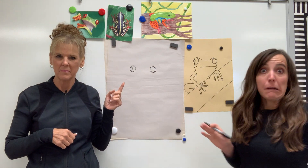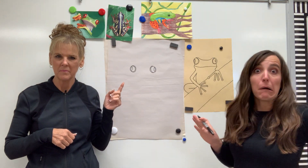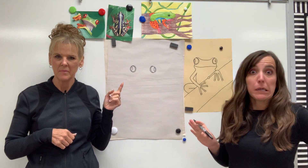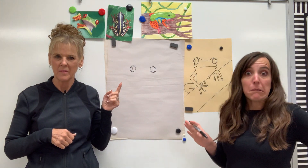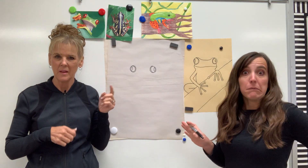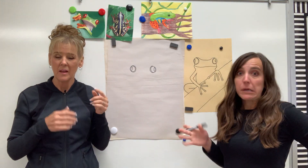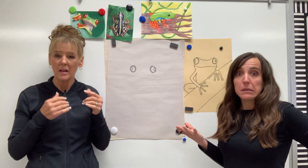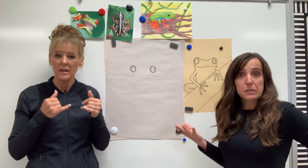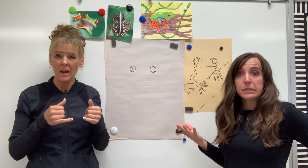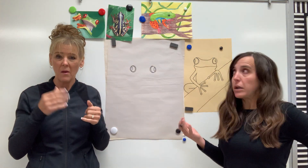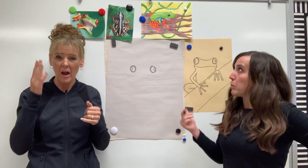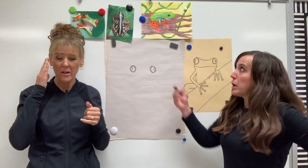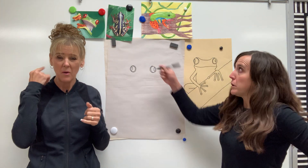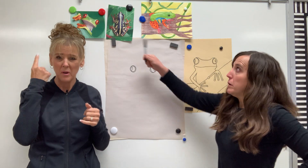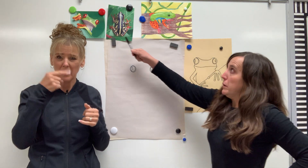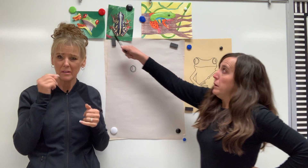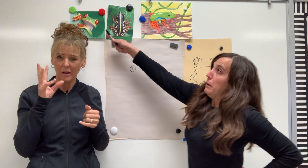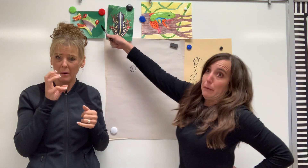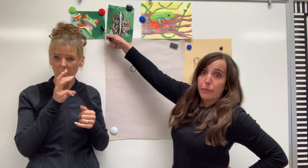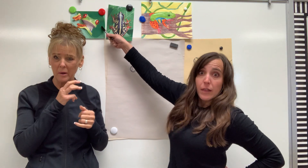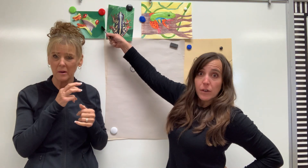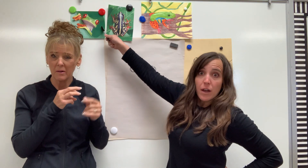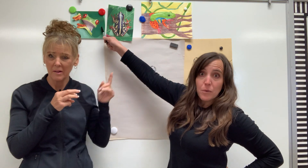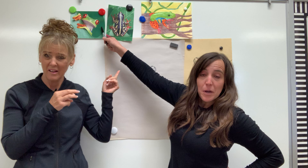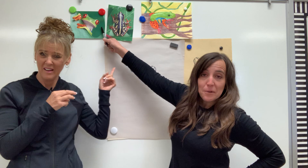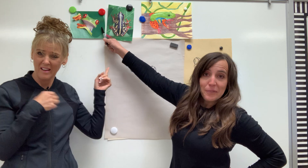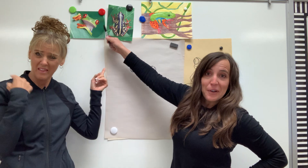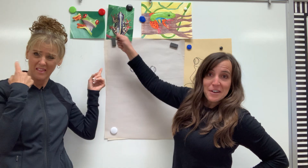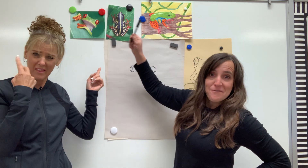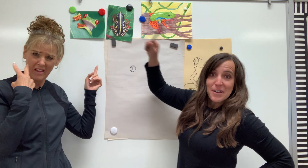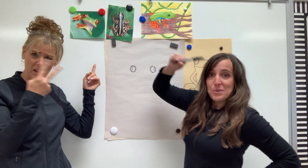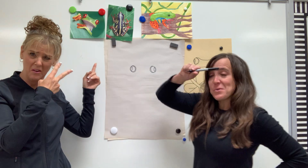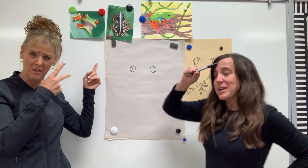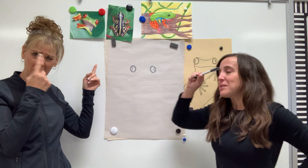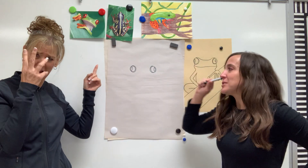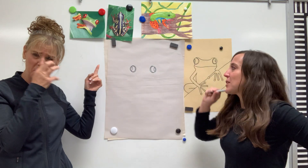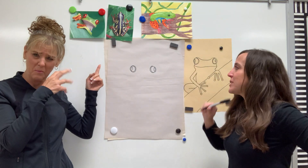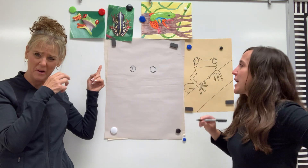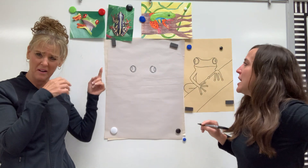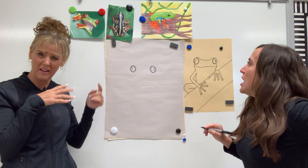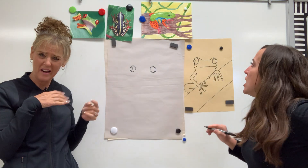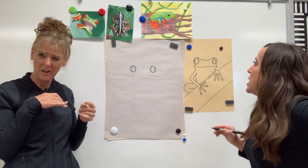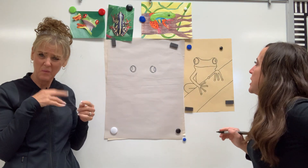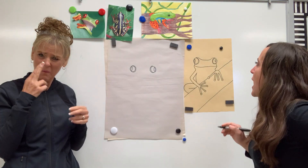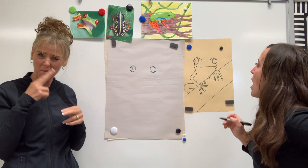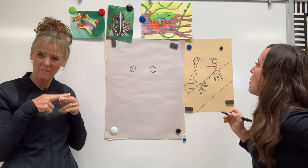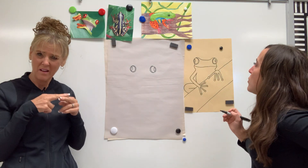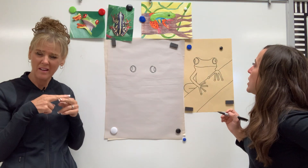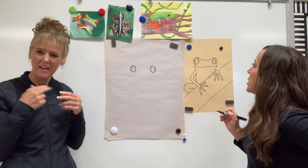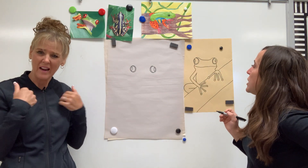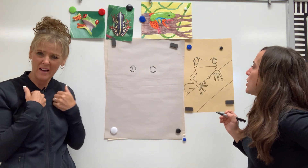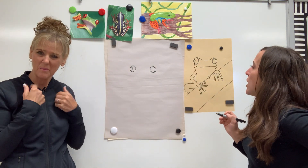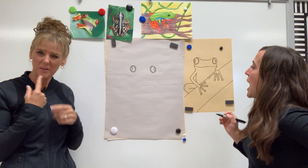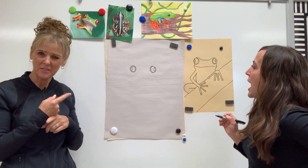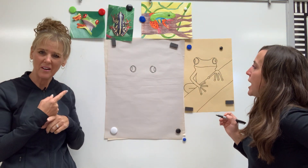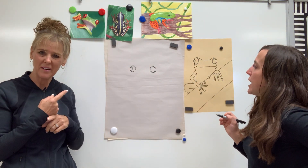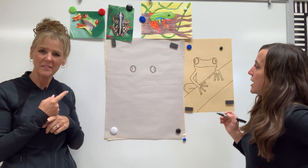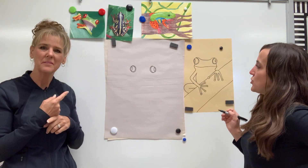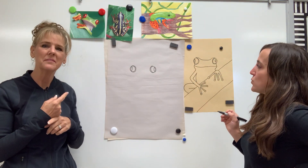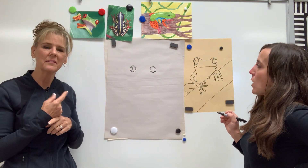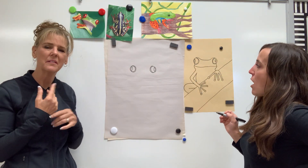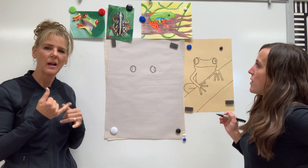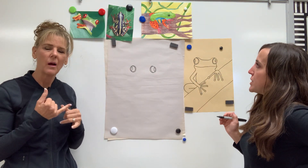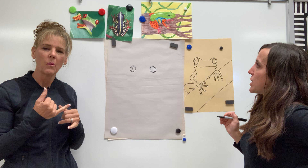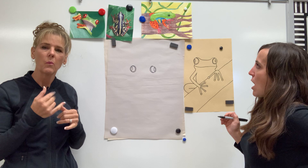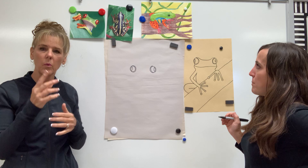eye. Now I know, he looks kind of weird. They look kind of weird. They're kind of fun, cool animals, aren't they? Now we are gonna go ahead